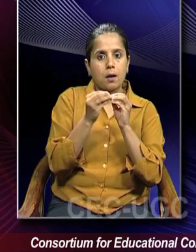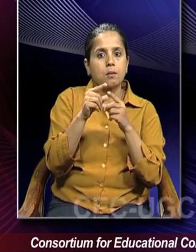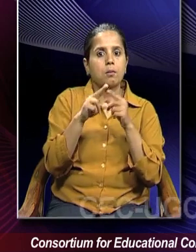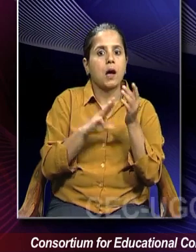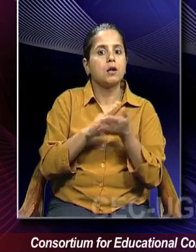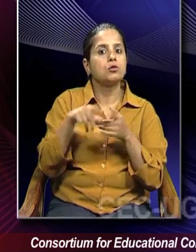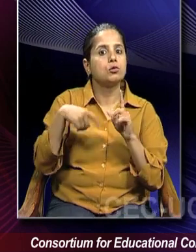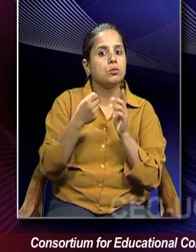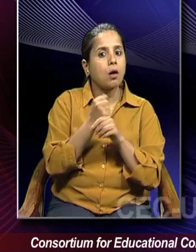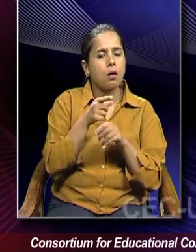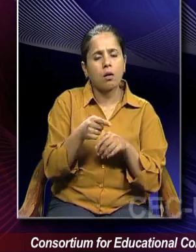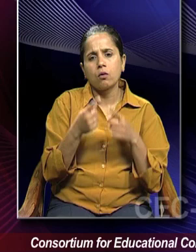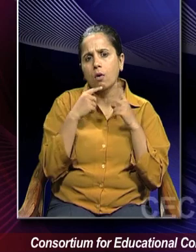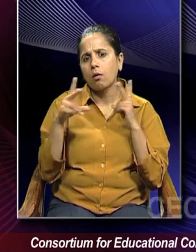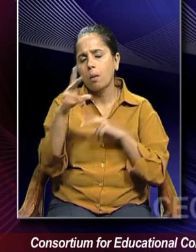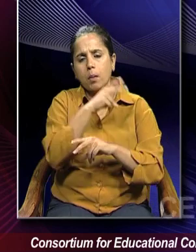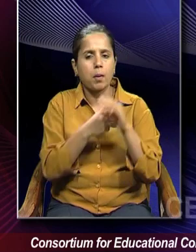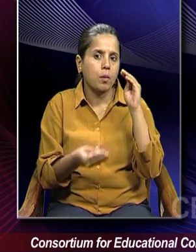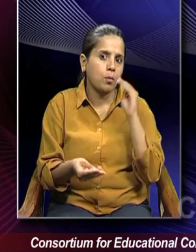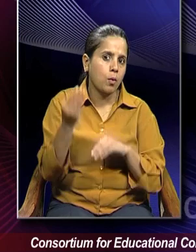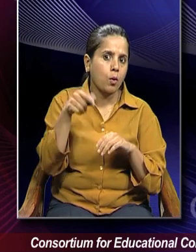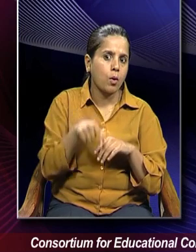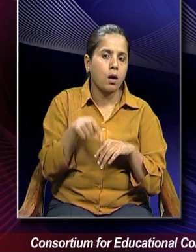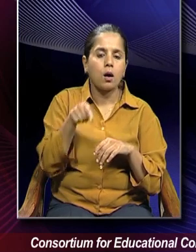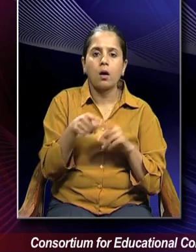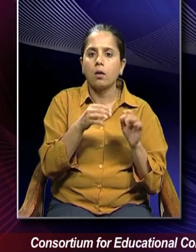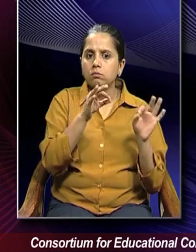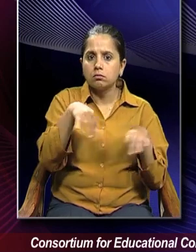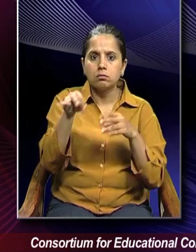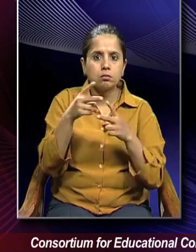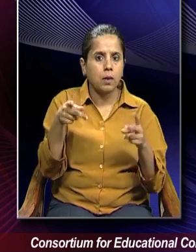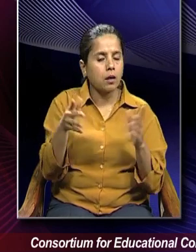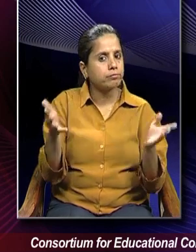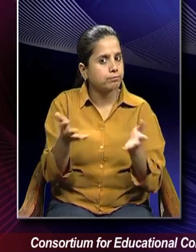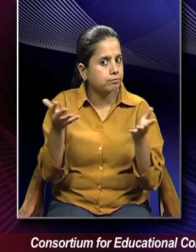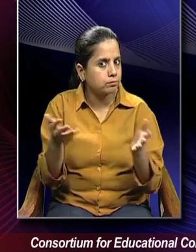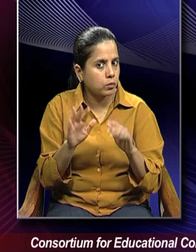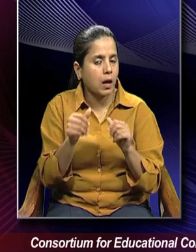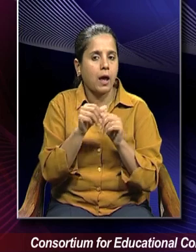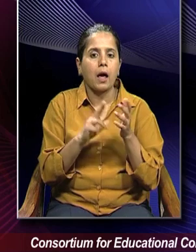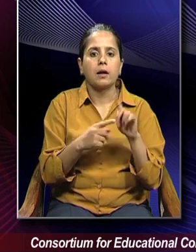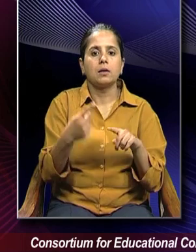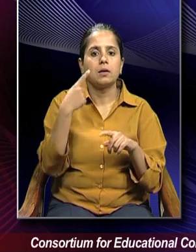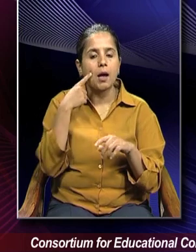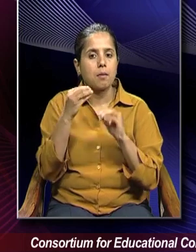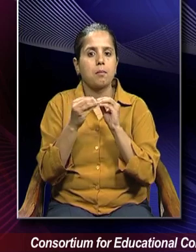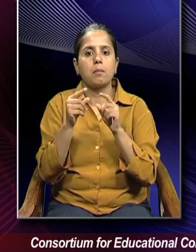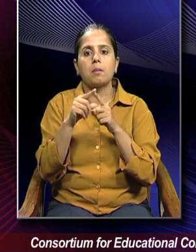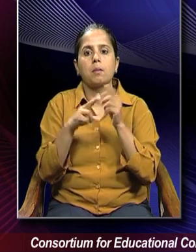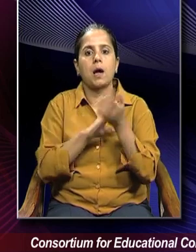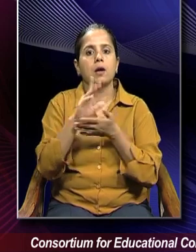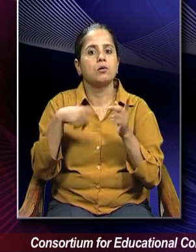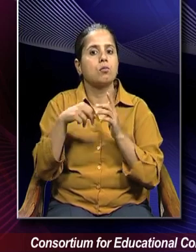being widely talked about, this forward engineering actually encourages anti benchmarking. It says that